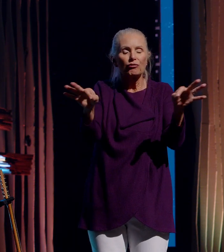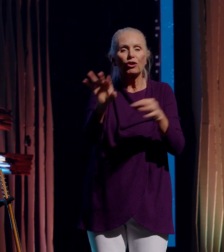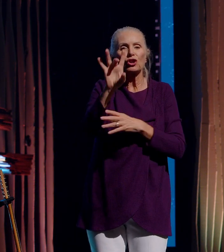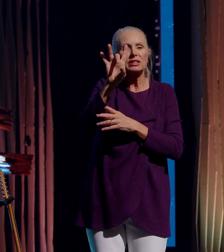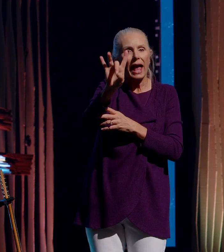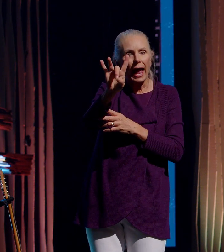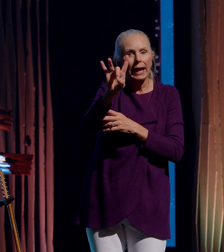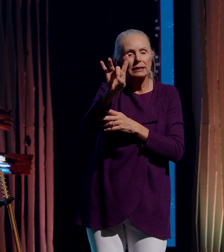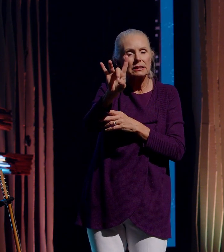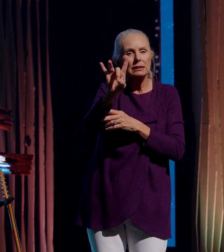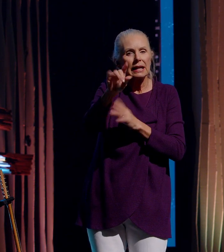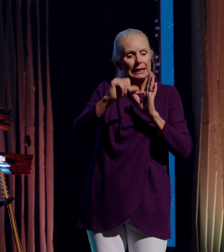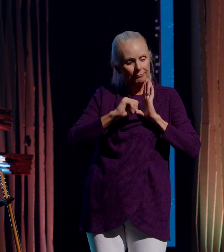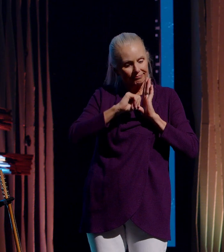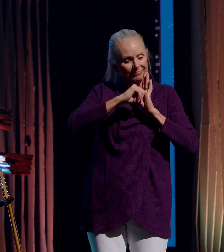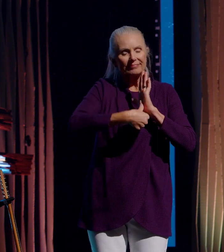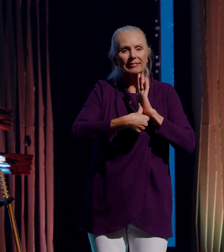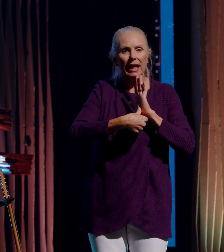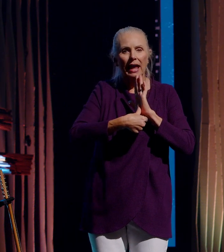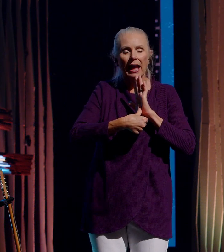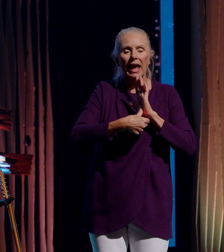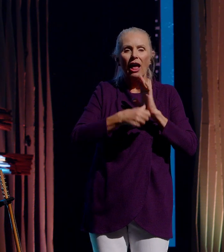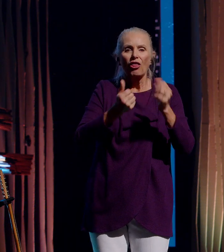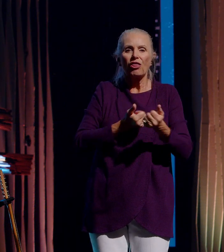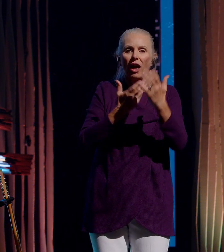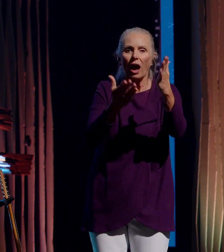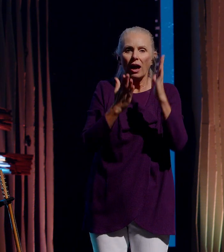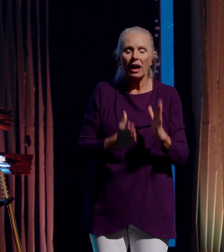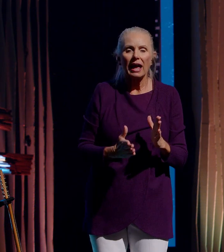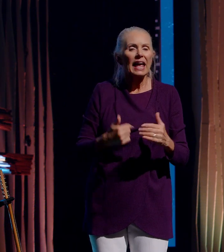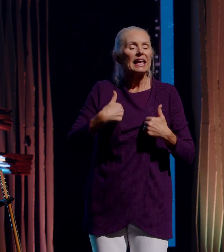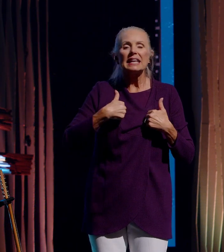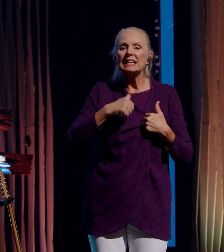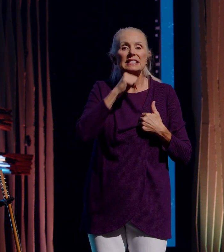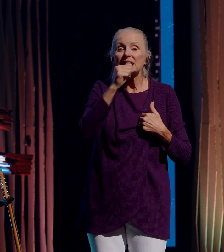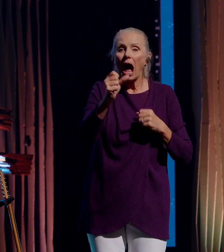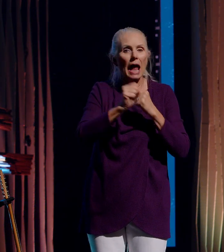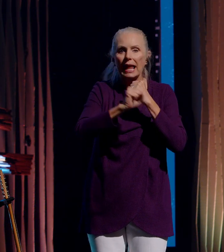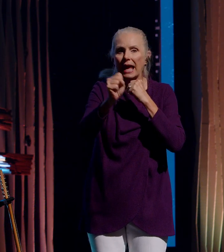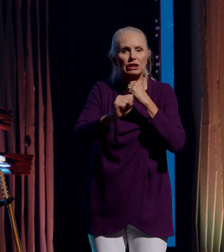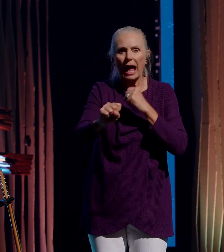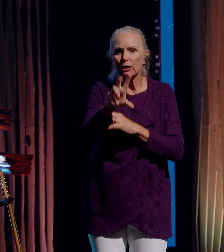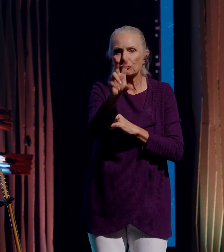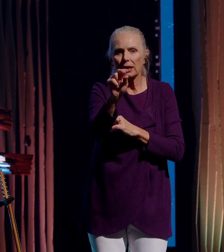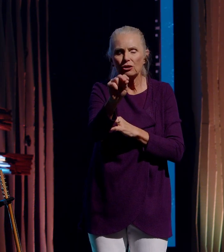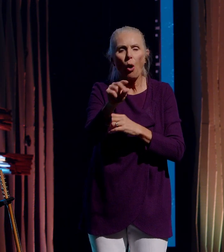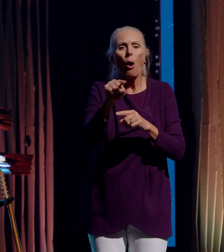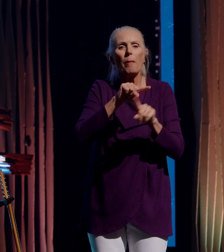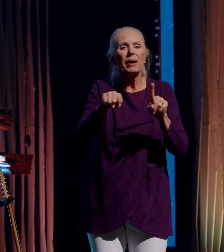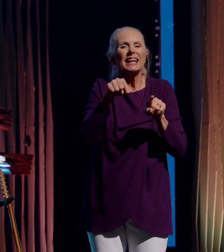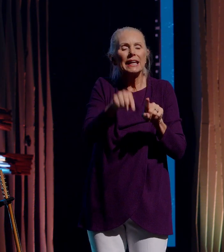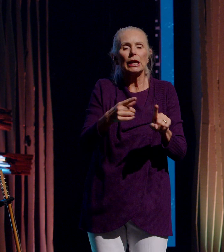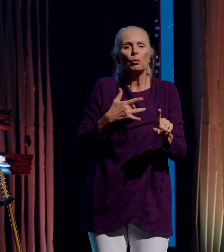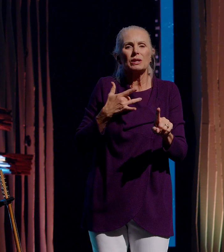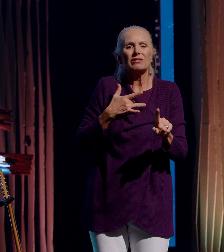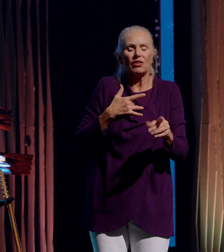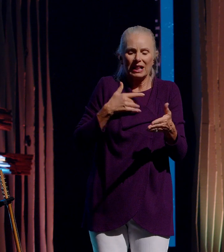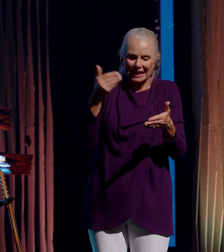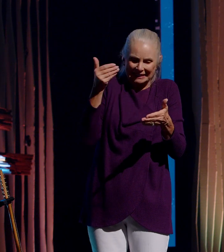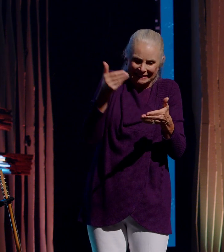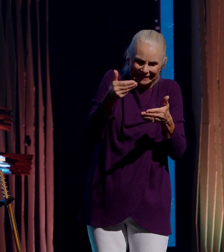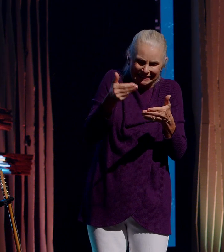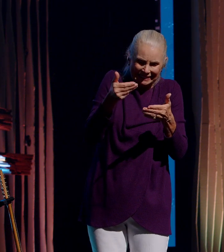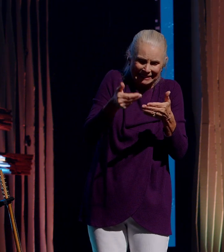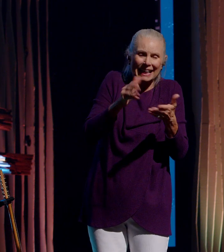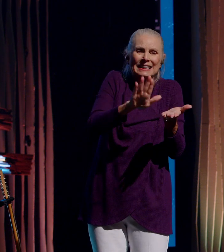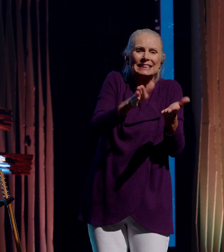situation that the psalmist was in. He's not using exaggeration, but he was, in fact, on the brink of death. That's the